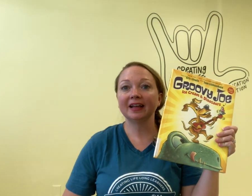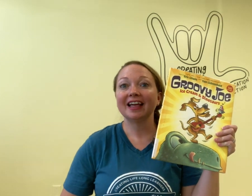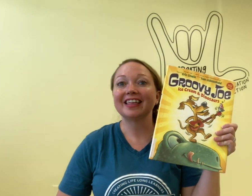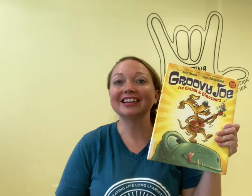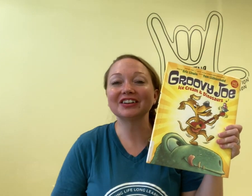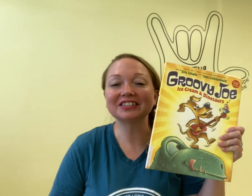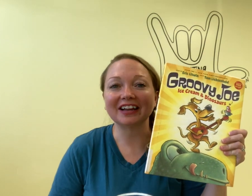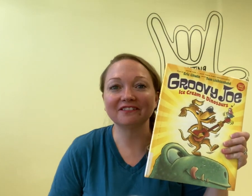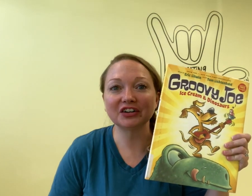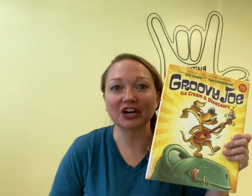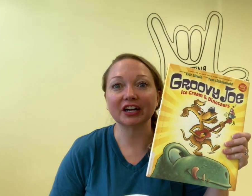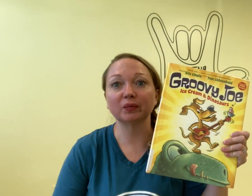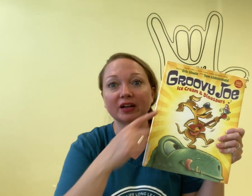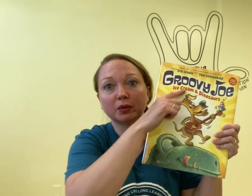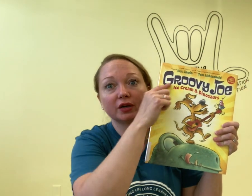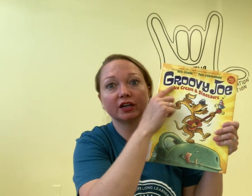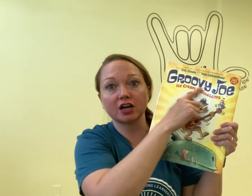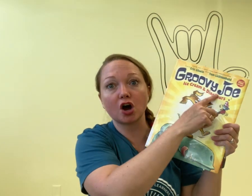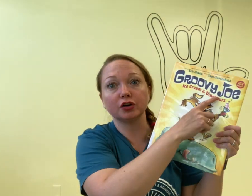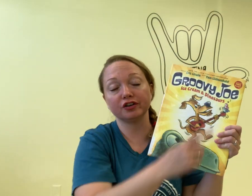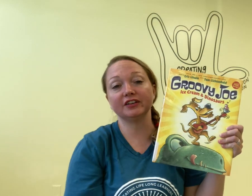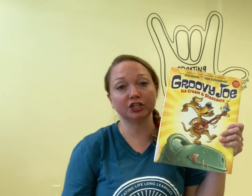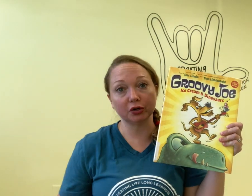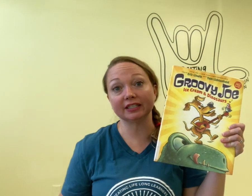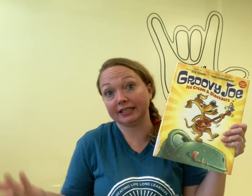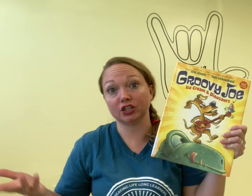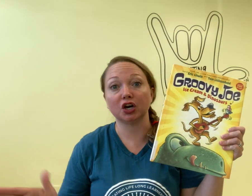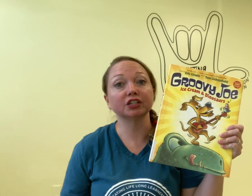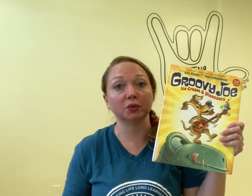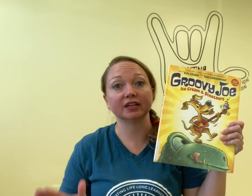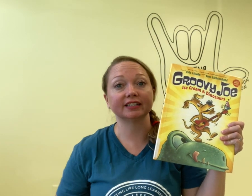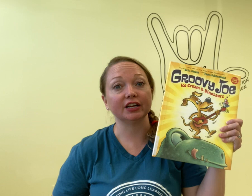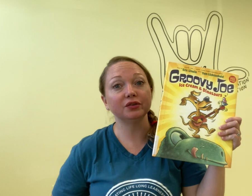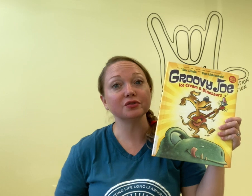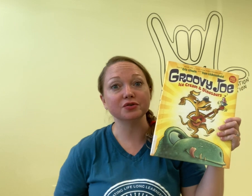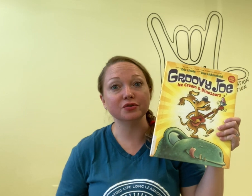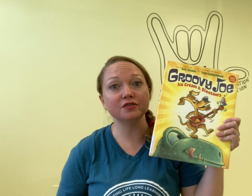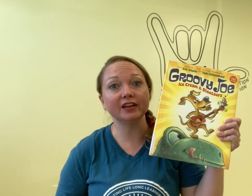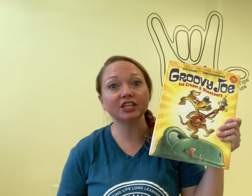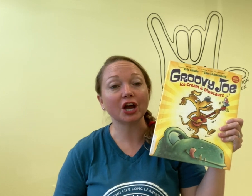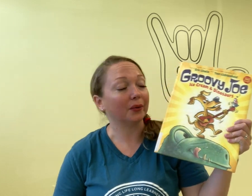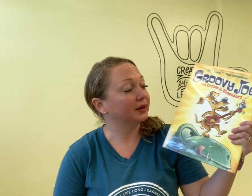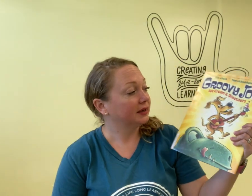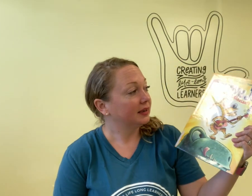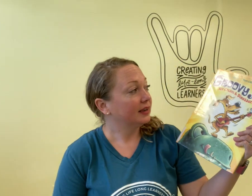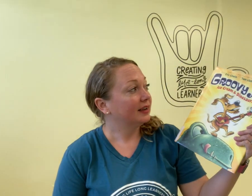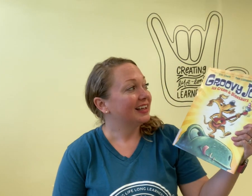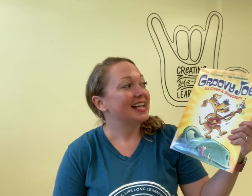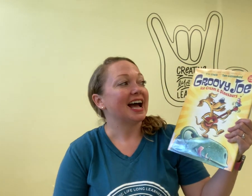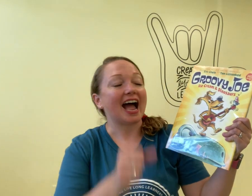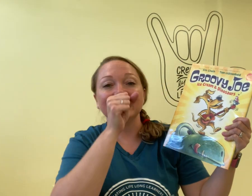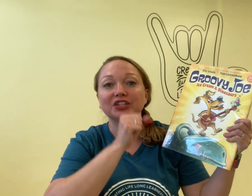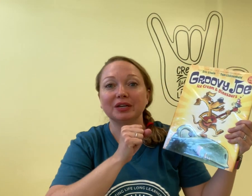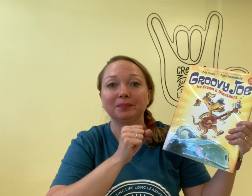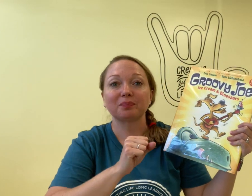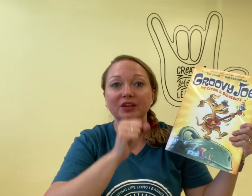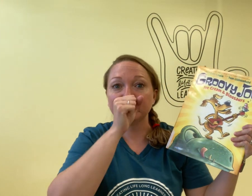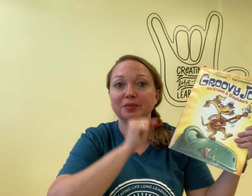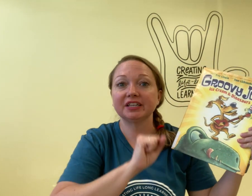That is our sign for dog, and that's what we're gonna call Groovy Joe because he's a dog. So we're gonna say Groovy Joe. Ice cream. So you pretend like